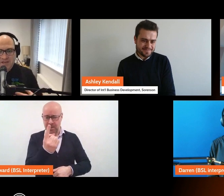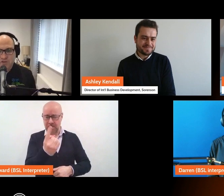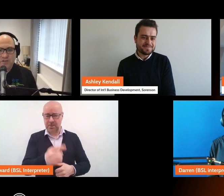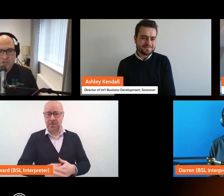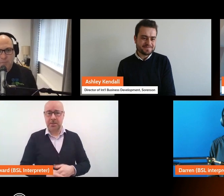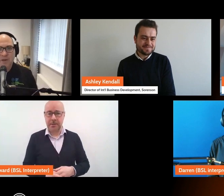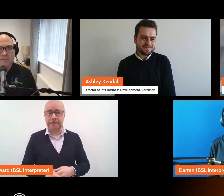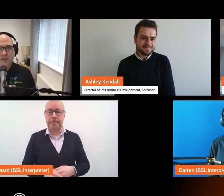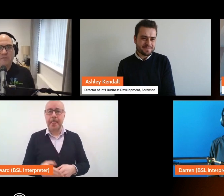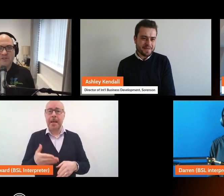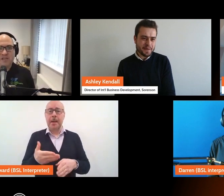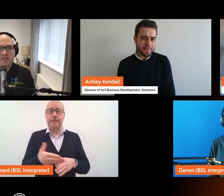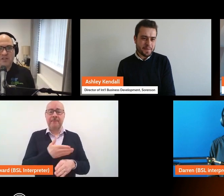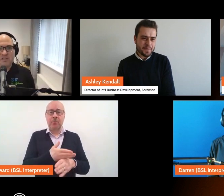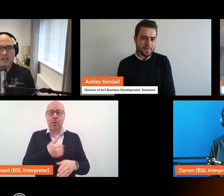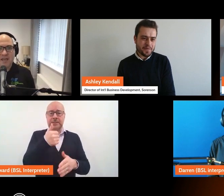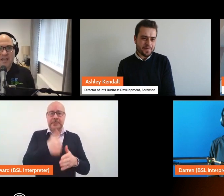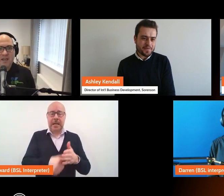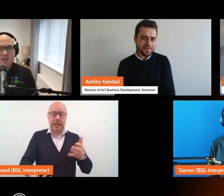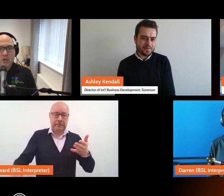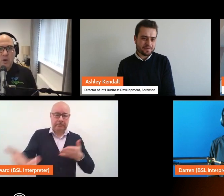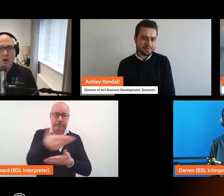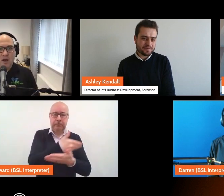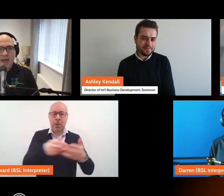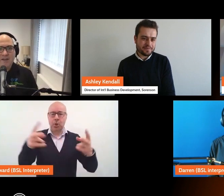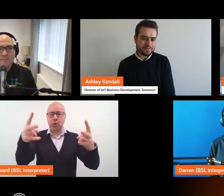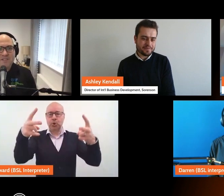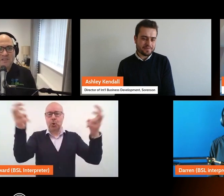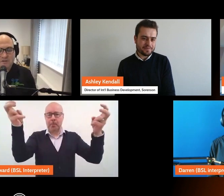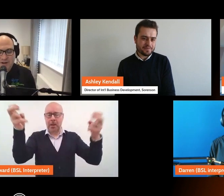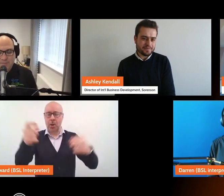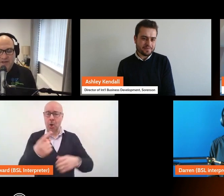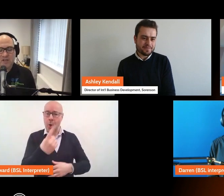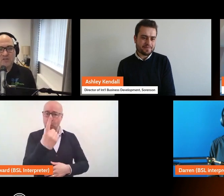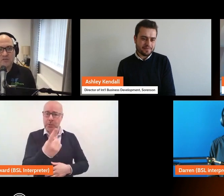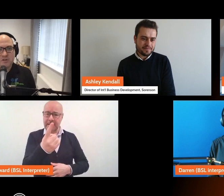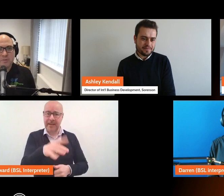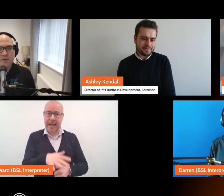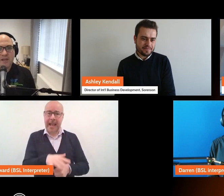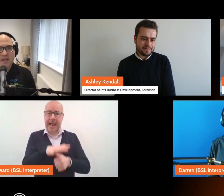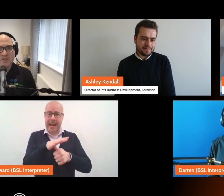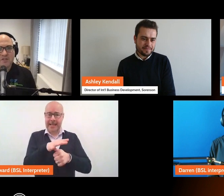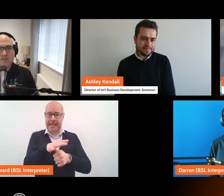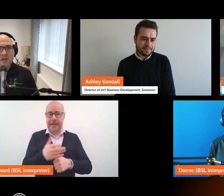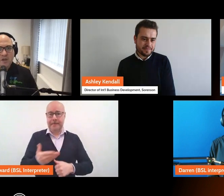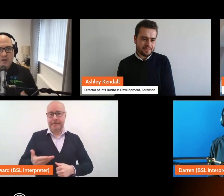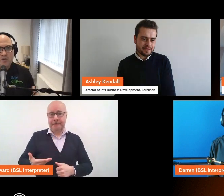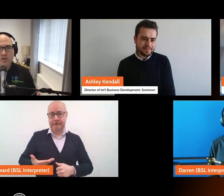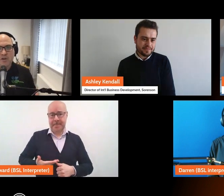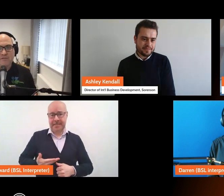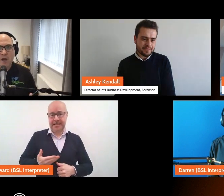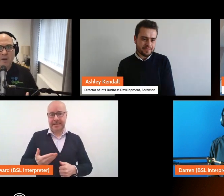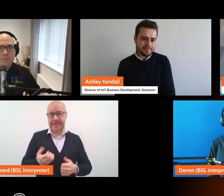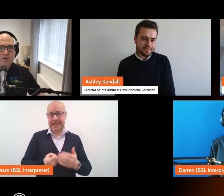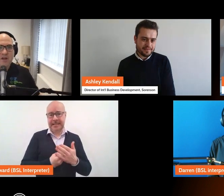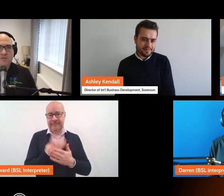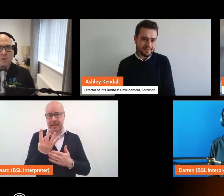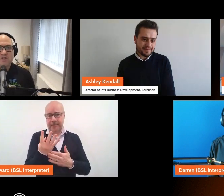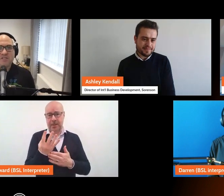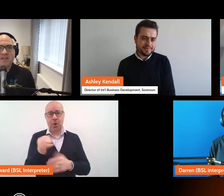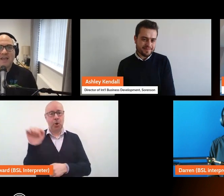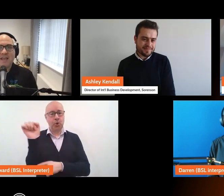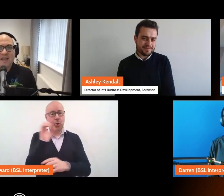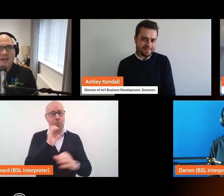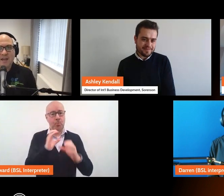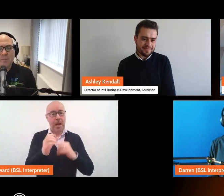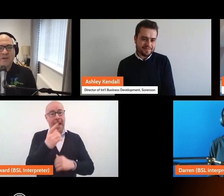the nature and the topic of the conversation today, you are Head of Business Development at Sorenson Communications. Could you give our podcast